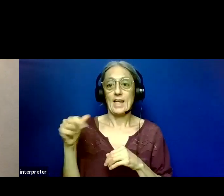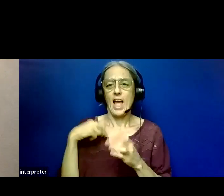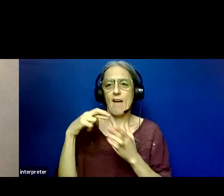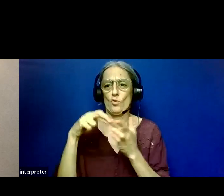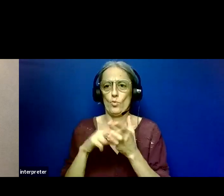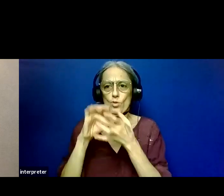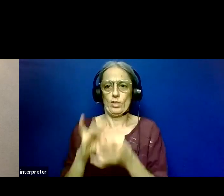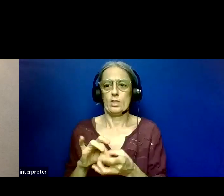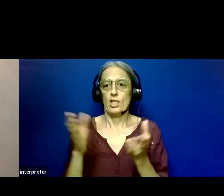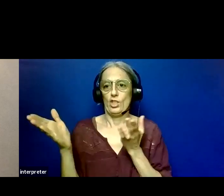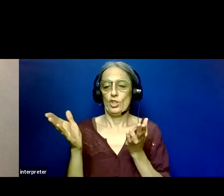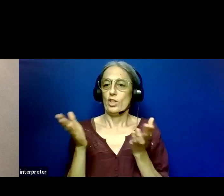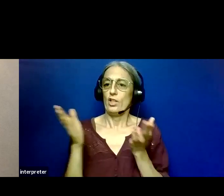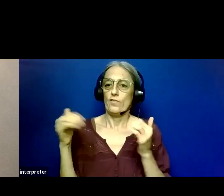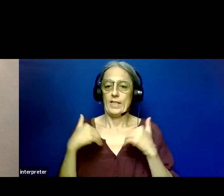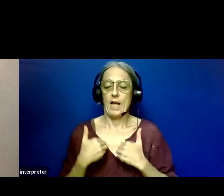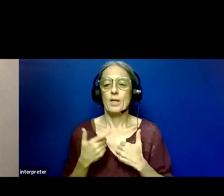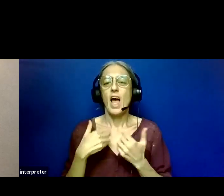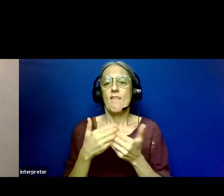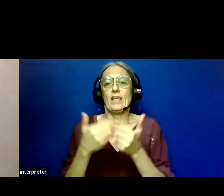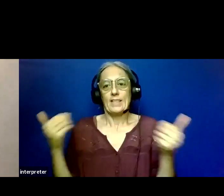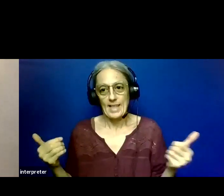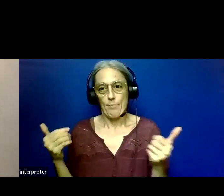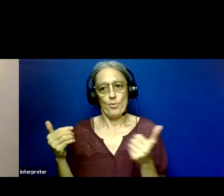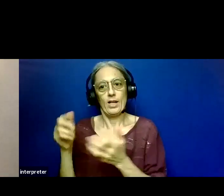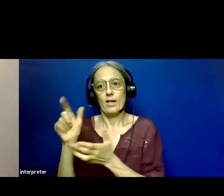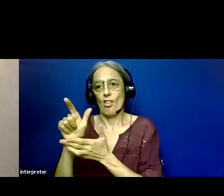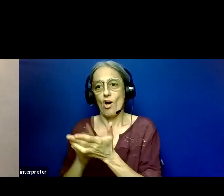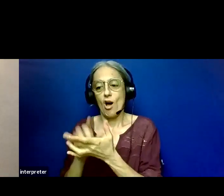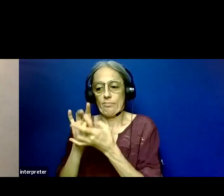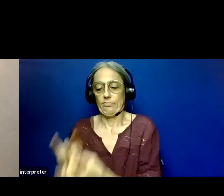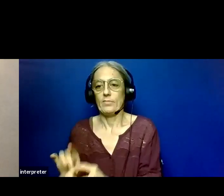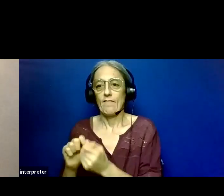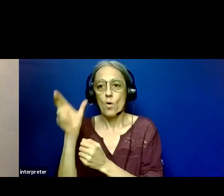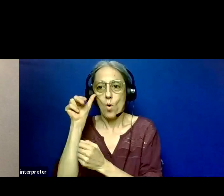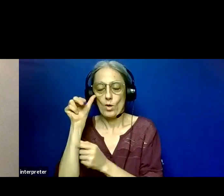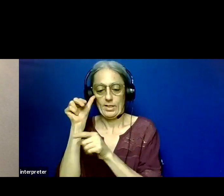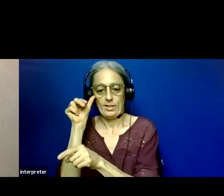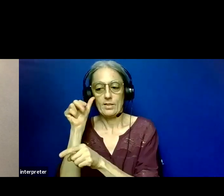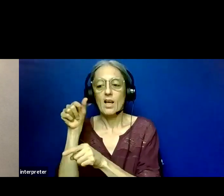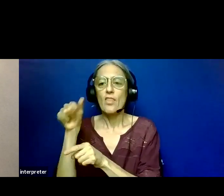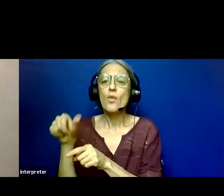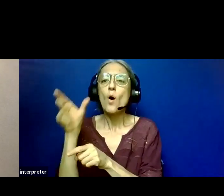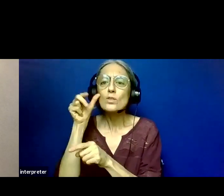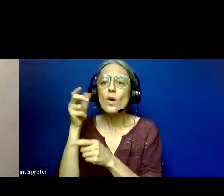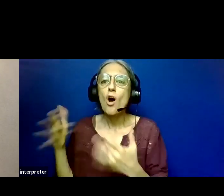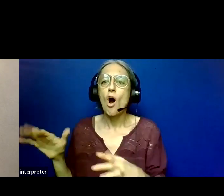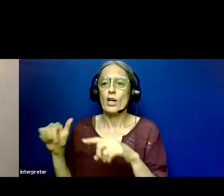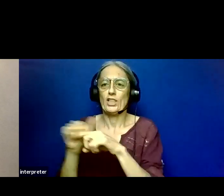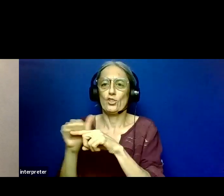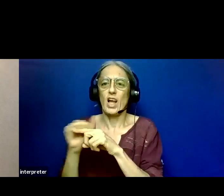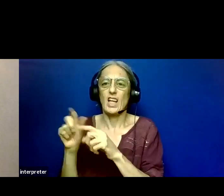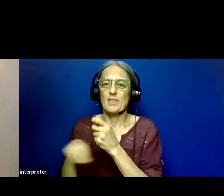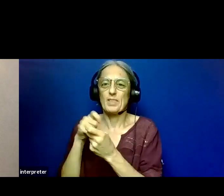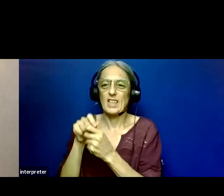animals have a separate provision for these horses that have been trained to do work or perform tasks. And these aren't ponies.